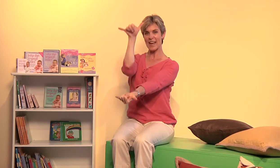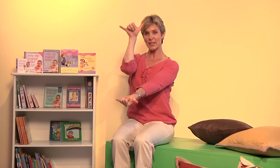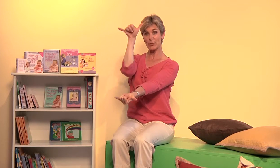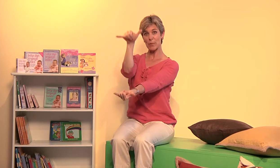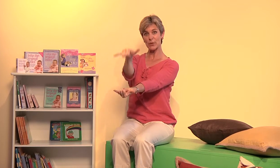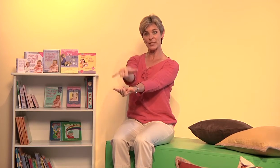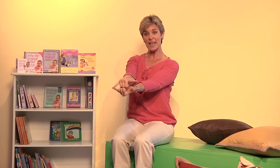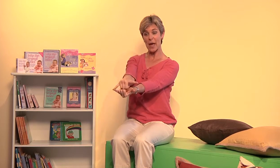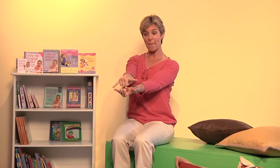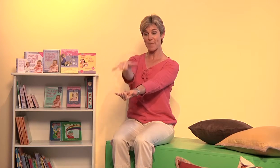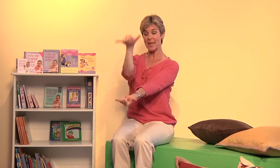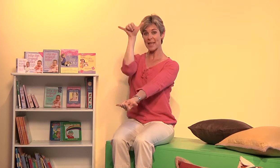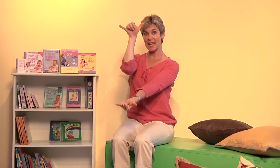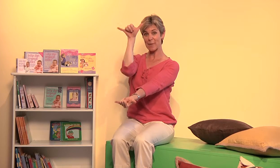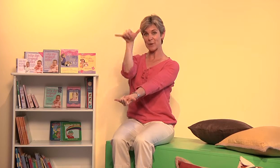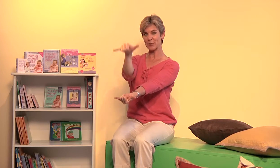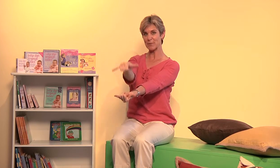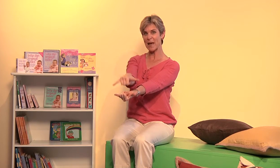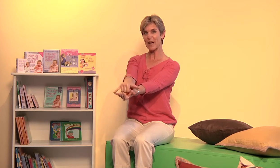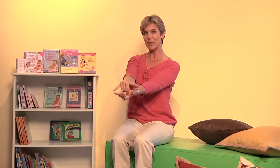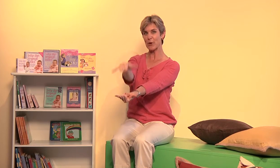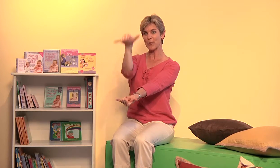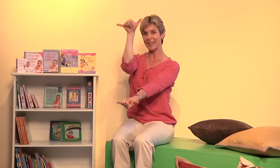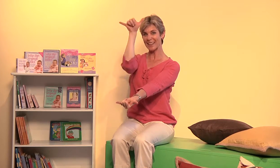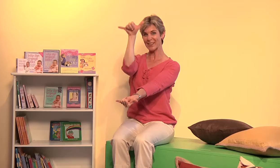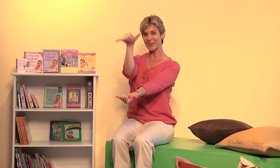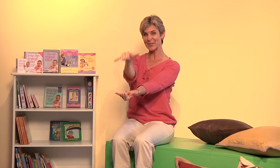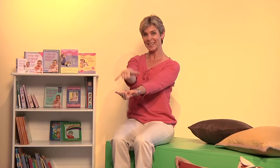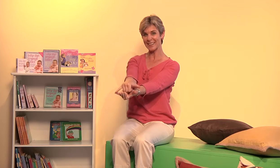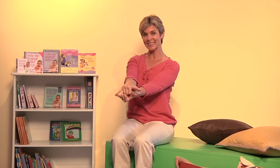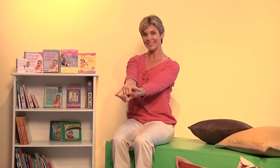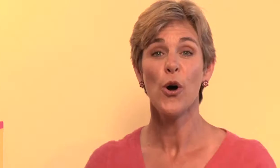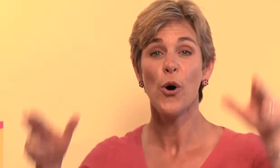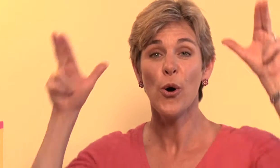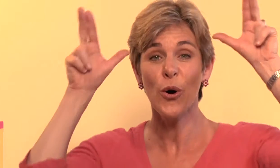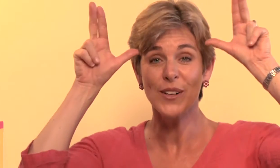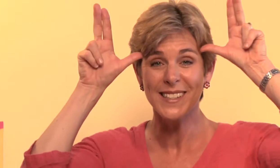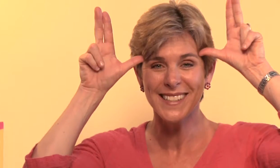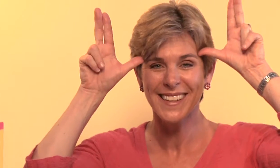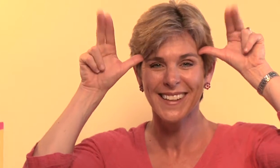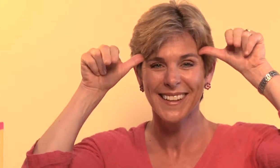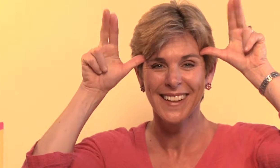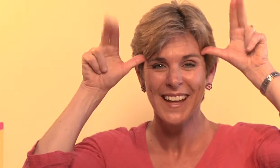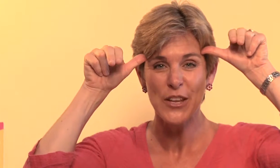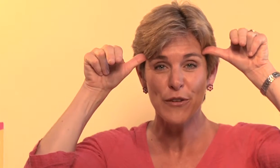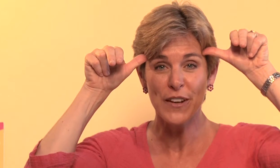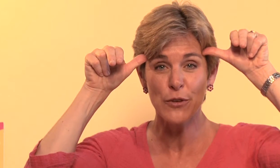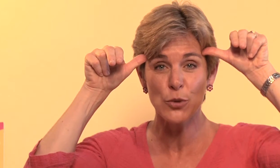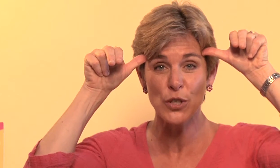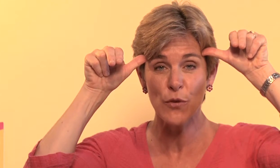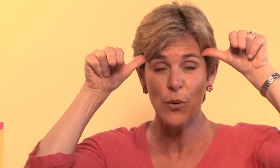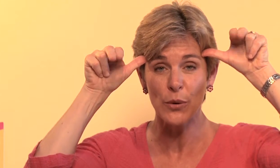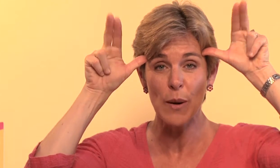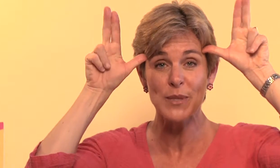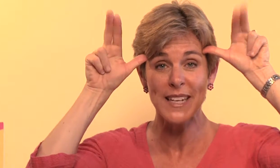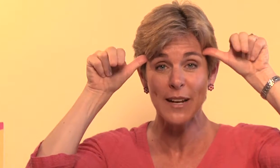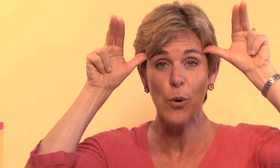hands represent a big hippo's mouth opening and closing. Horse. Your fingers twitch forward, representing a